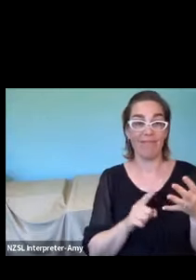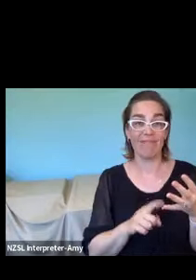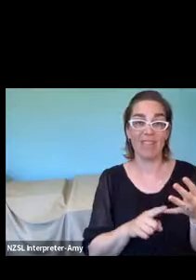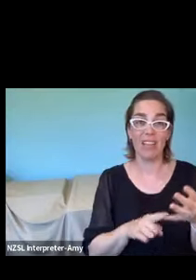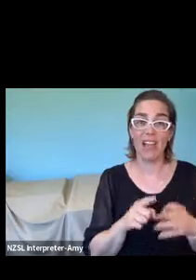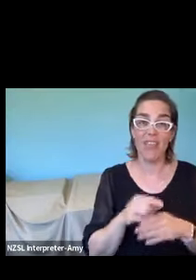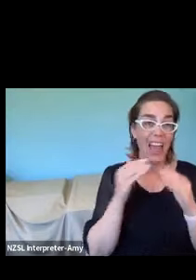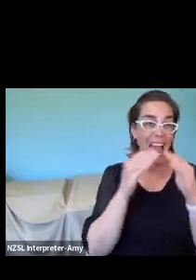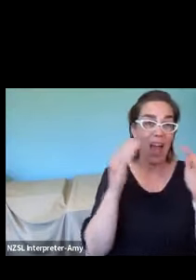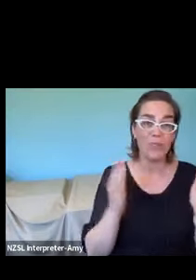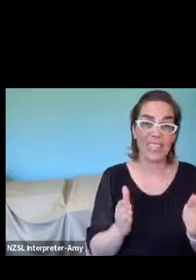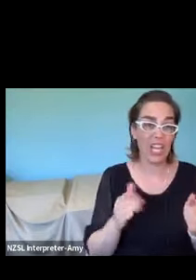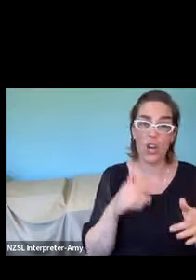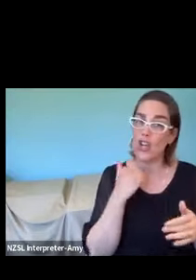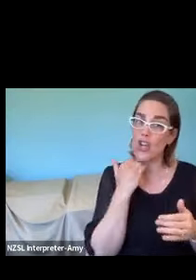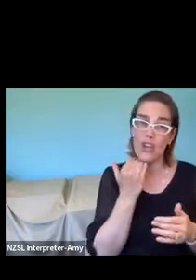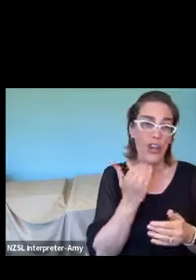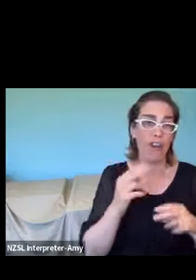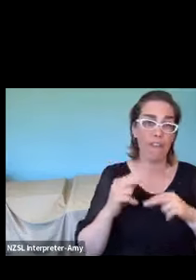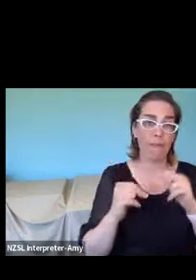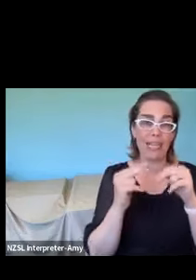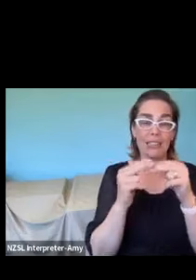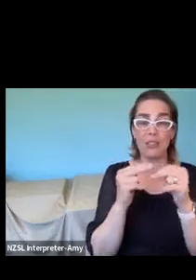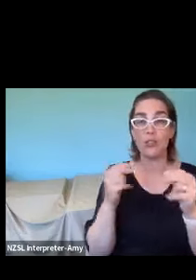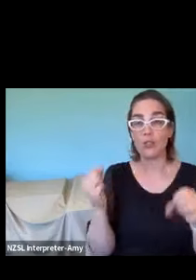built to accommodate some of these needs.